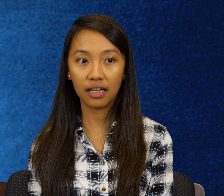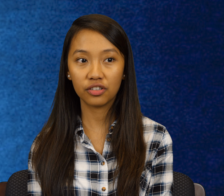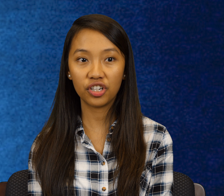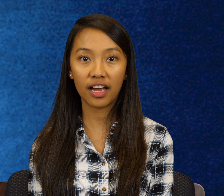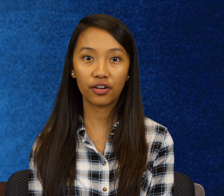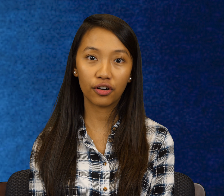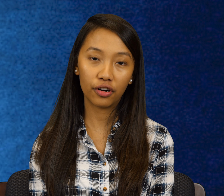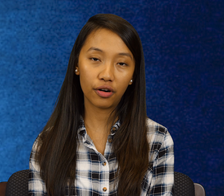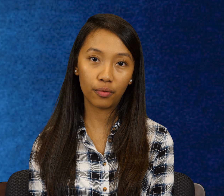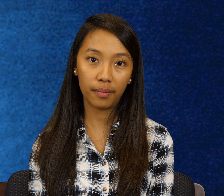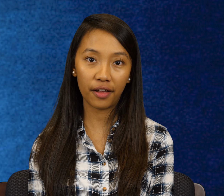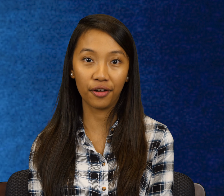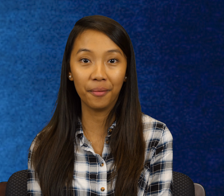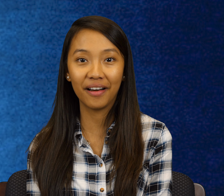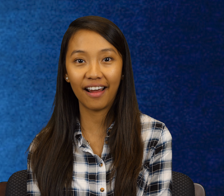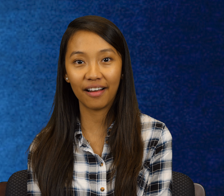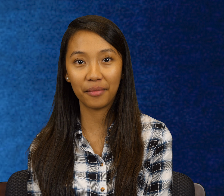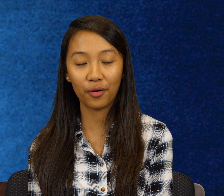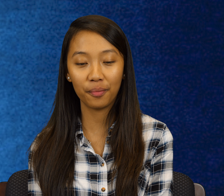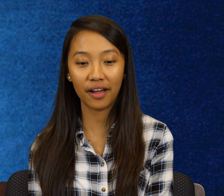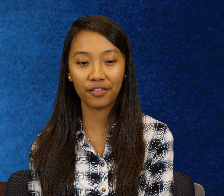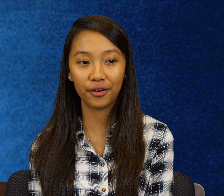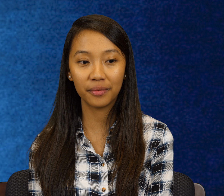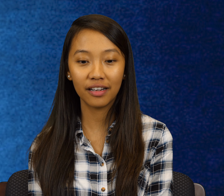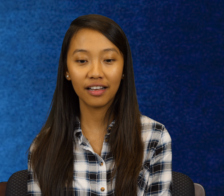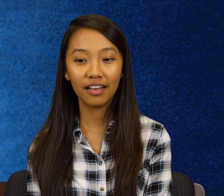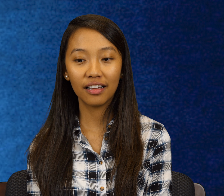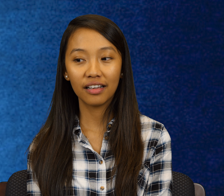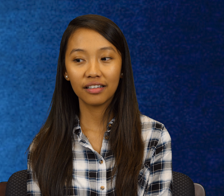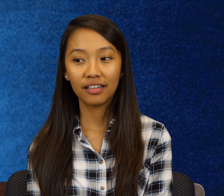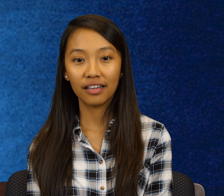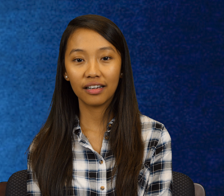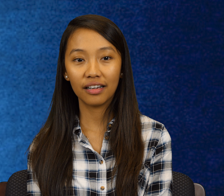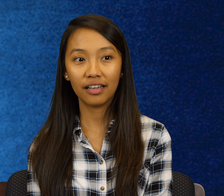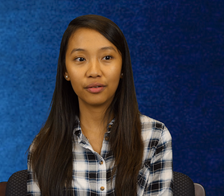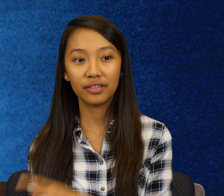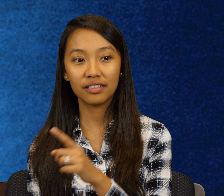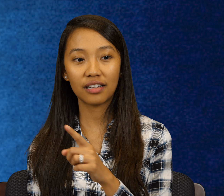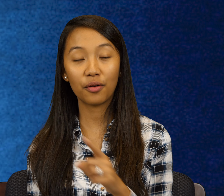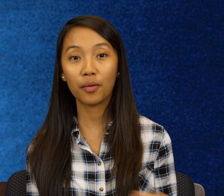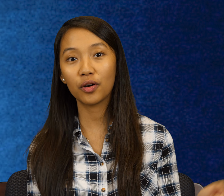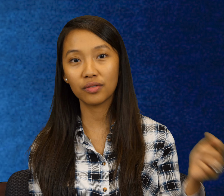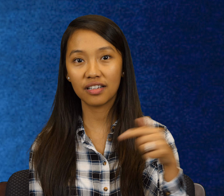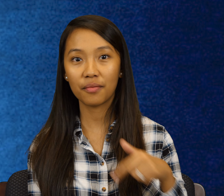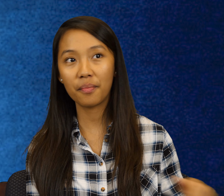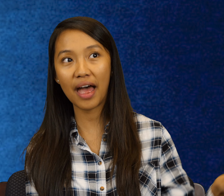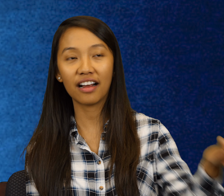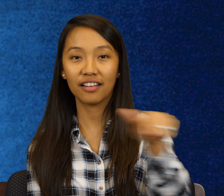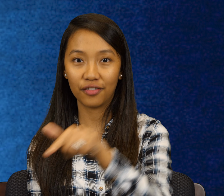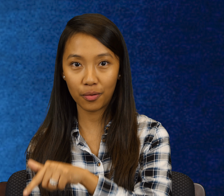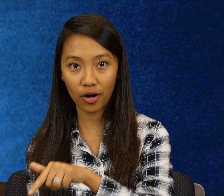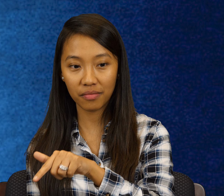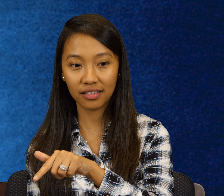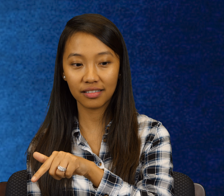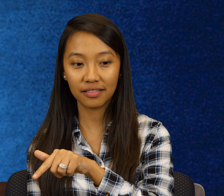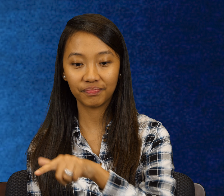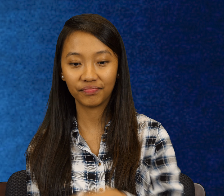And she had her own bathroom, and I had my own bathroom. And I remember it was in the back of the apartment,